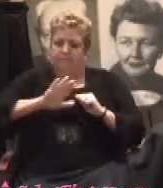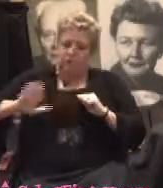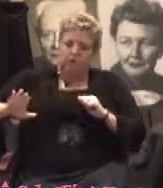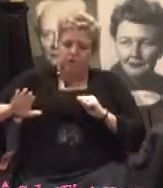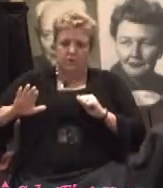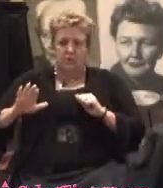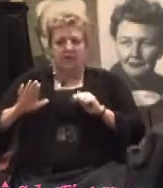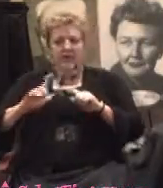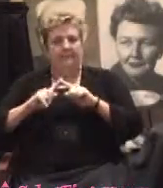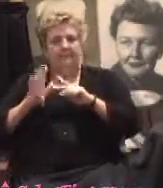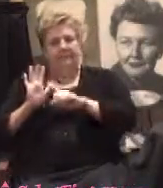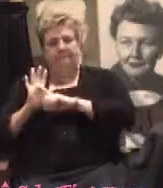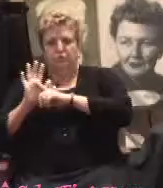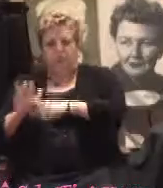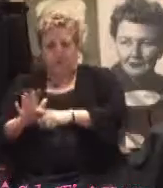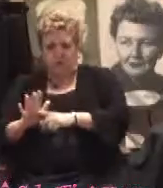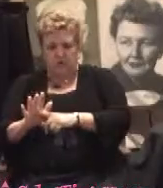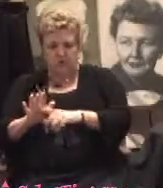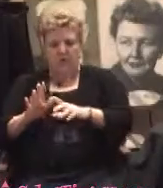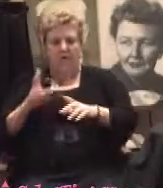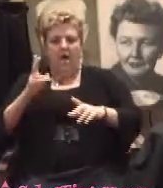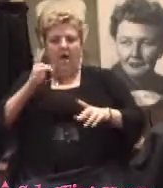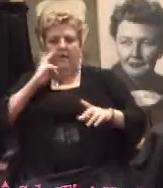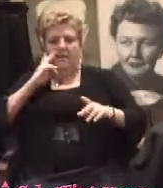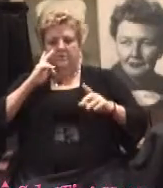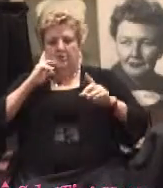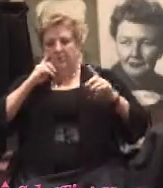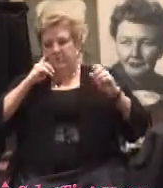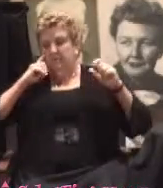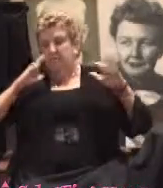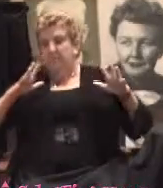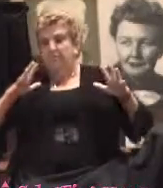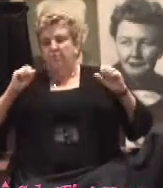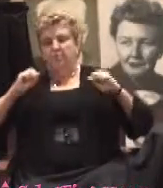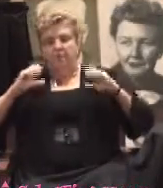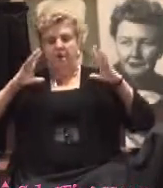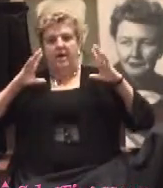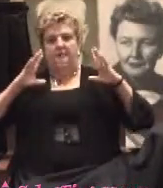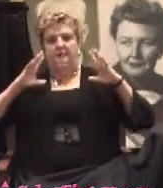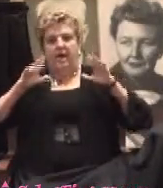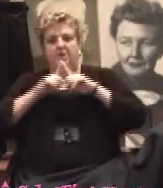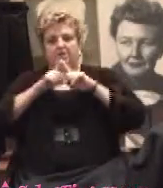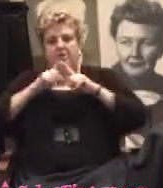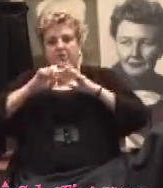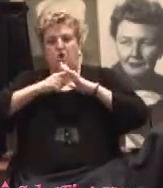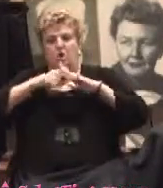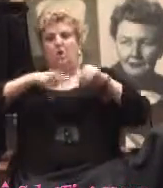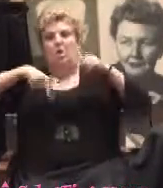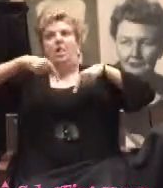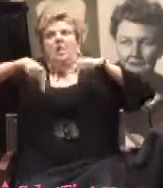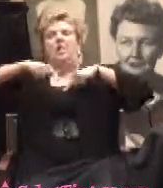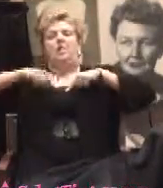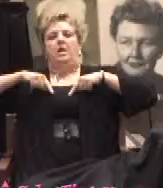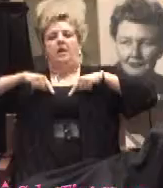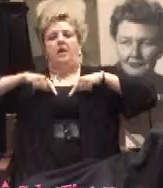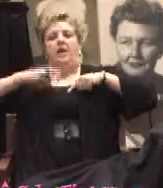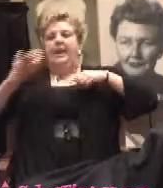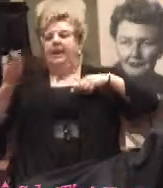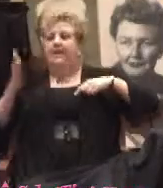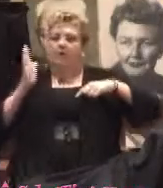could tell that I pushed her too hard, and I saw the surprise on her face as she started to walk backwards towards the stairs. And I closed the door, because I didn't